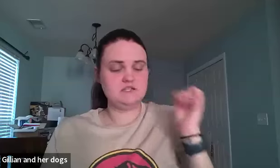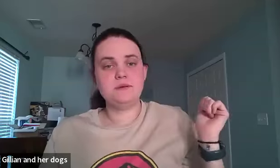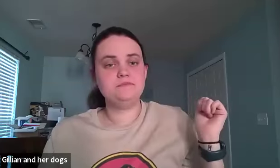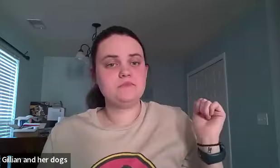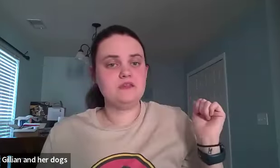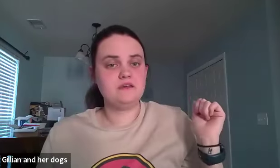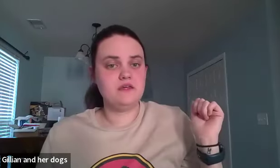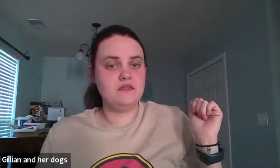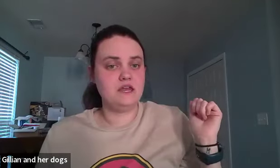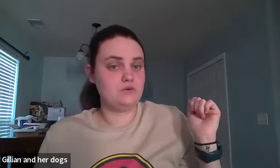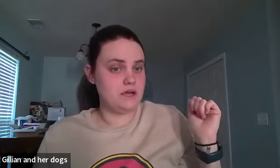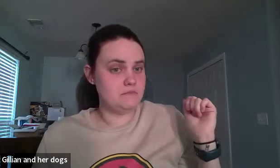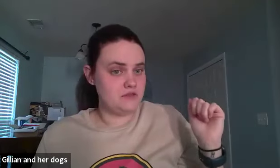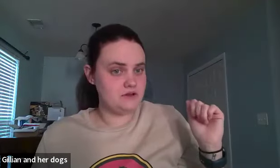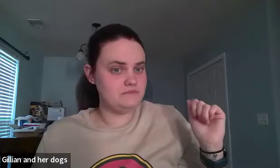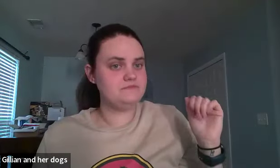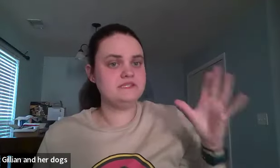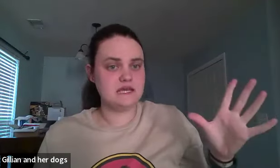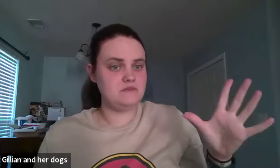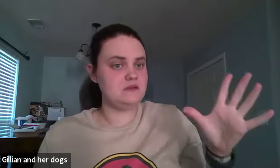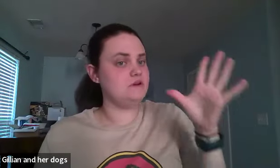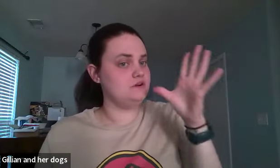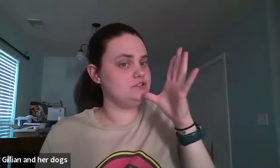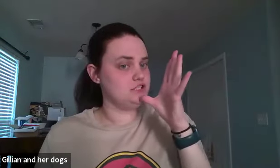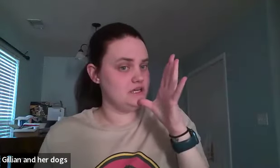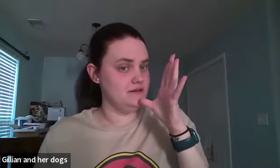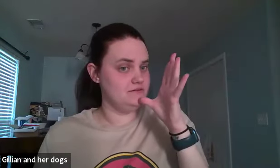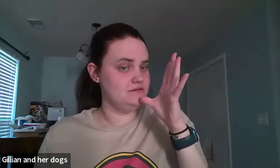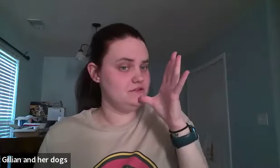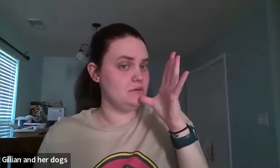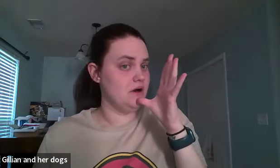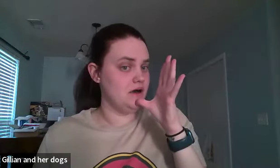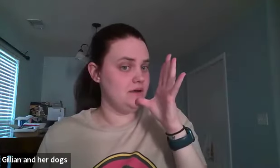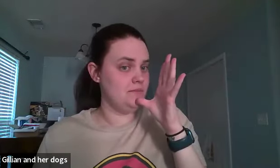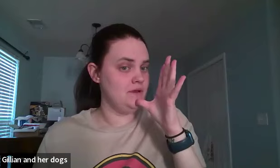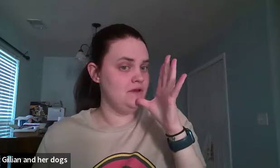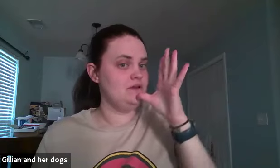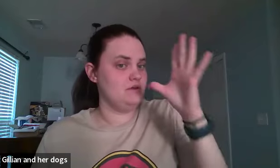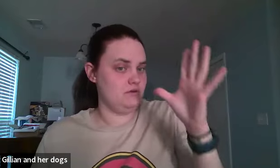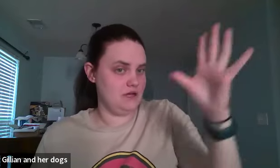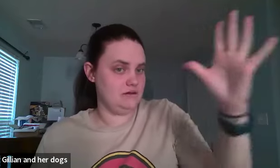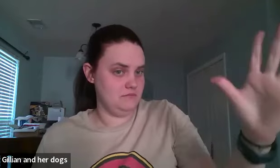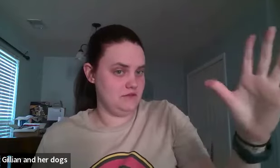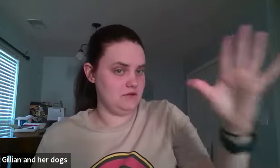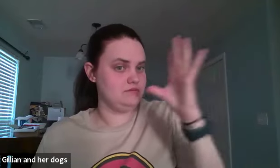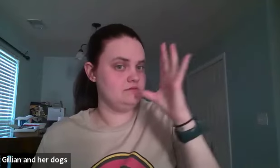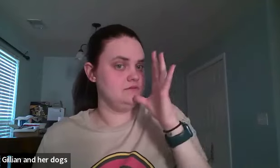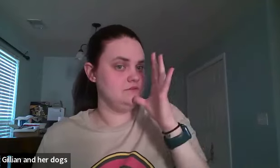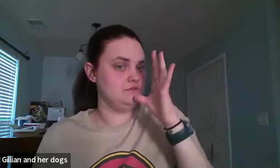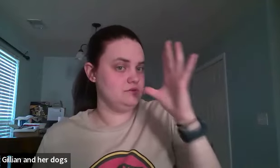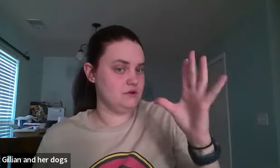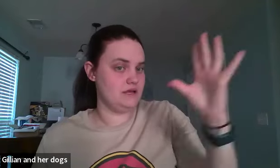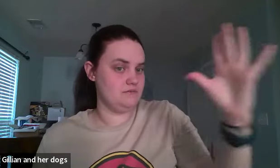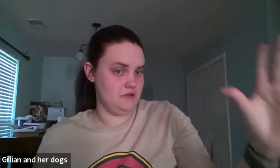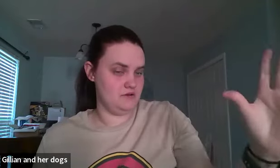Excuse me. And then grandmother, same thing, but on your chin. So mom, grandmother, grandmother.